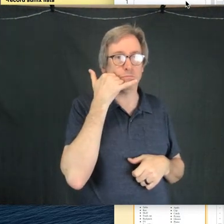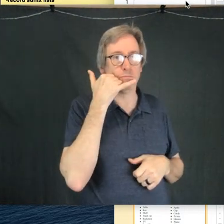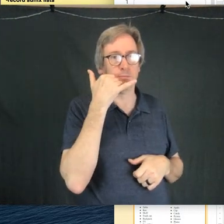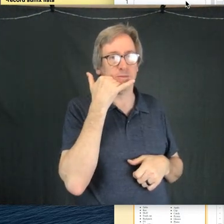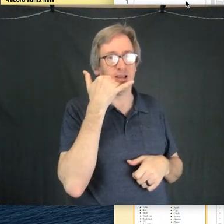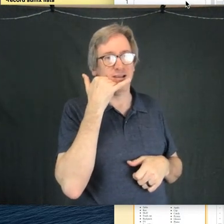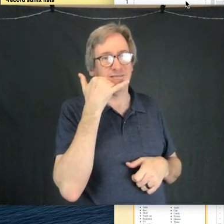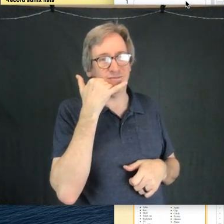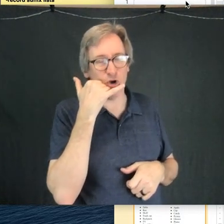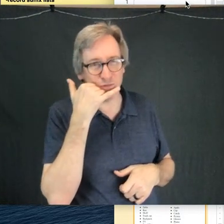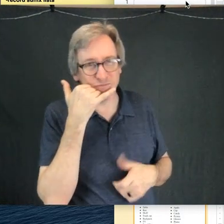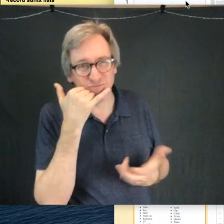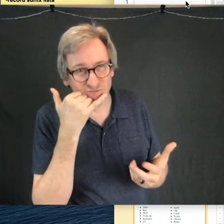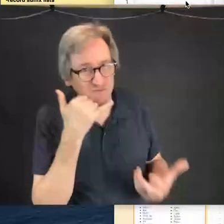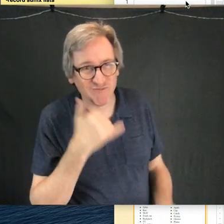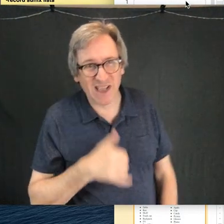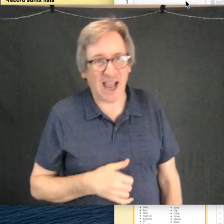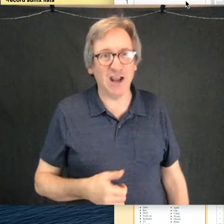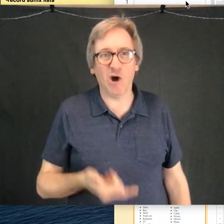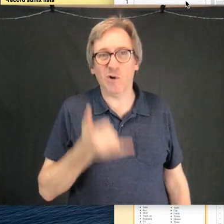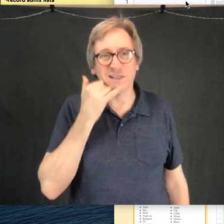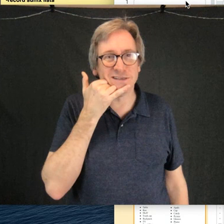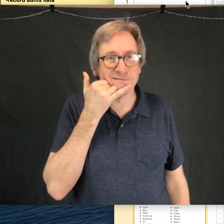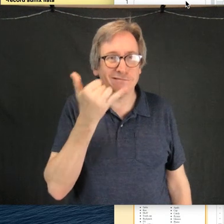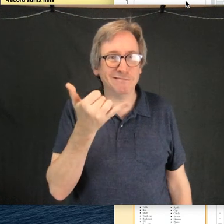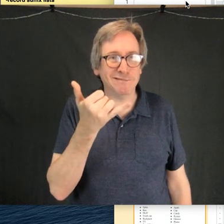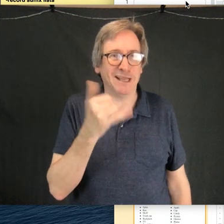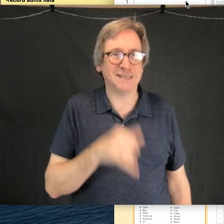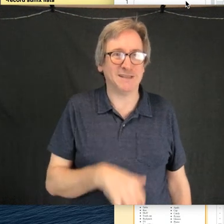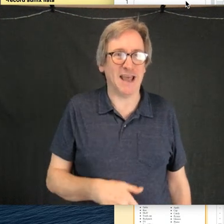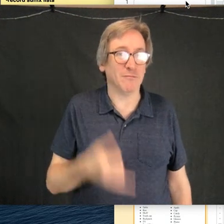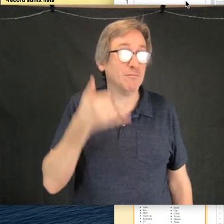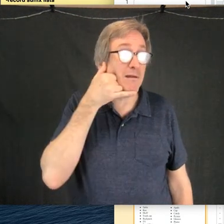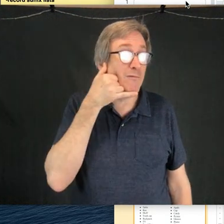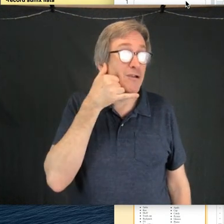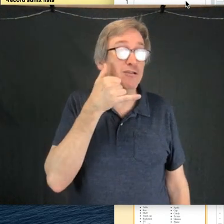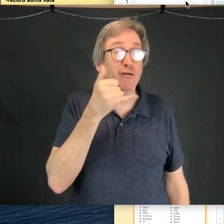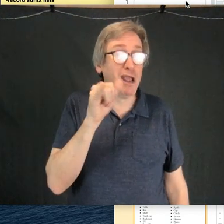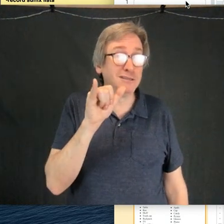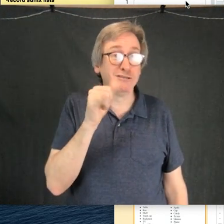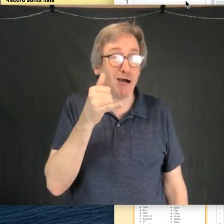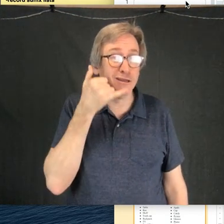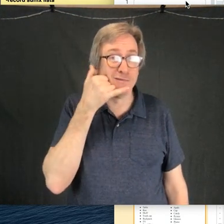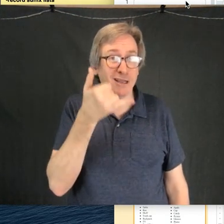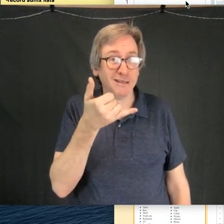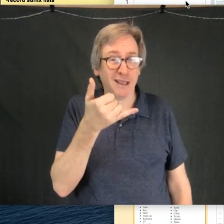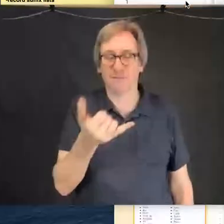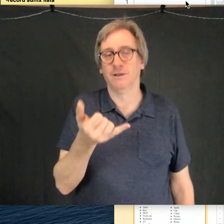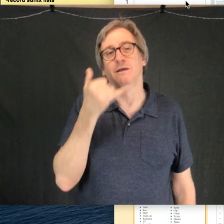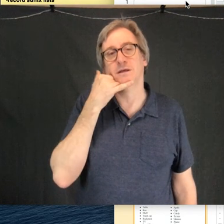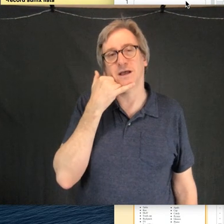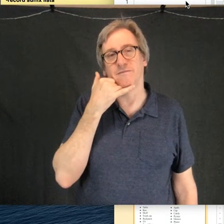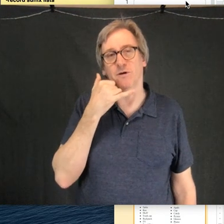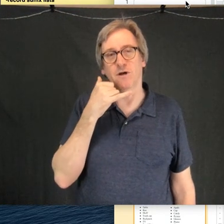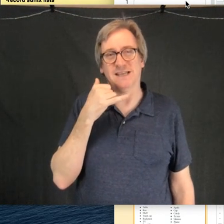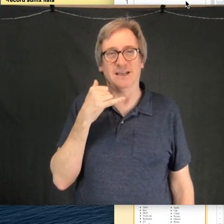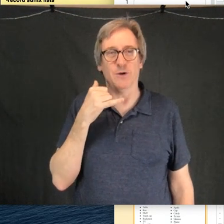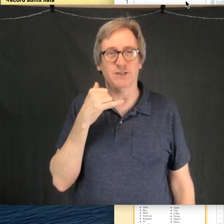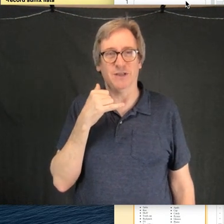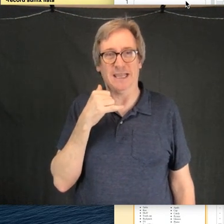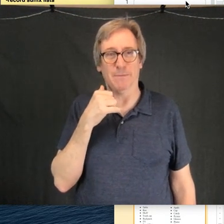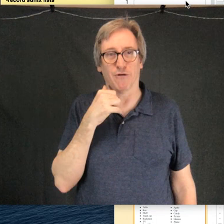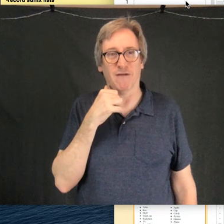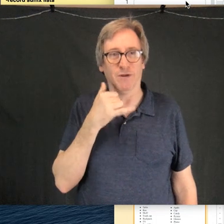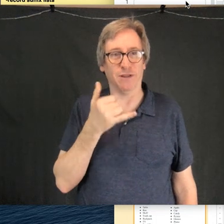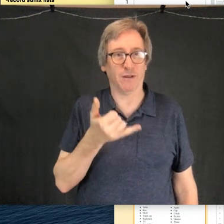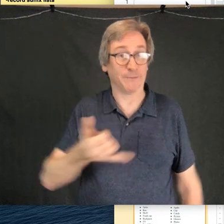Phone. Phone. I know it's that, well, you don't actually talk to them like that. I hate going